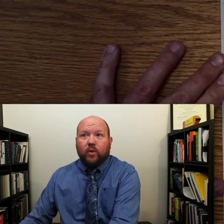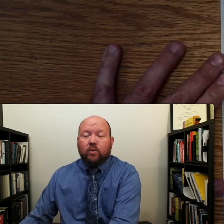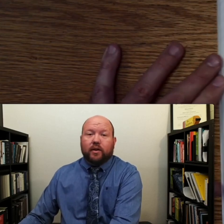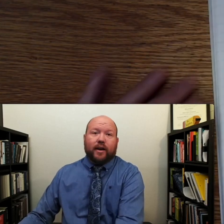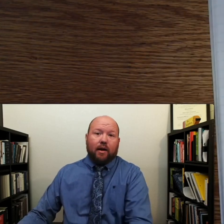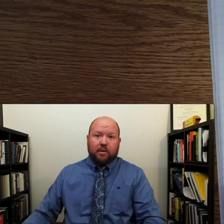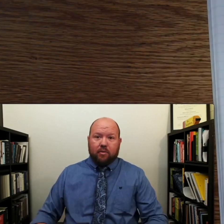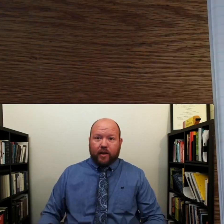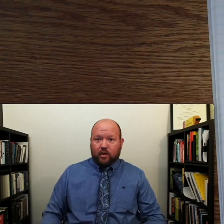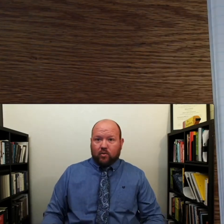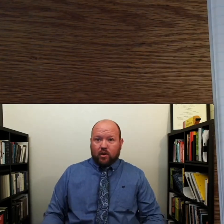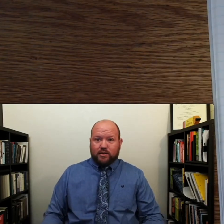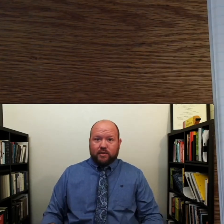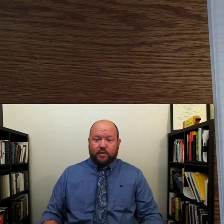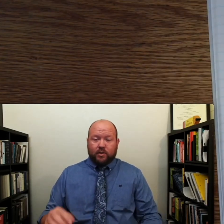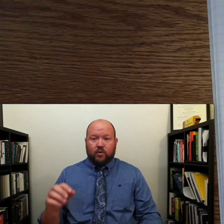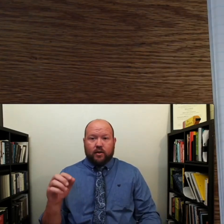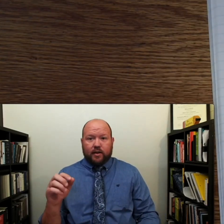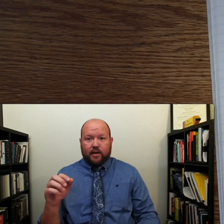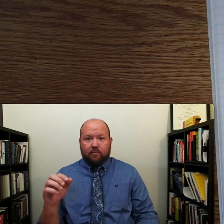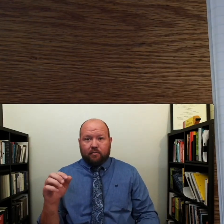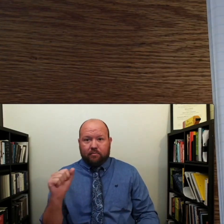today, we will not be breaking the words into